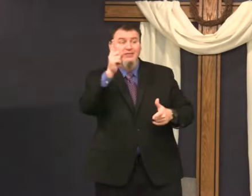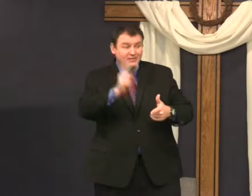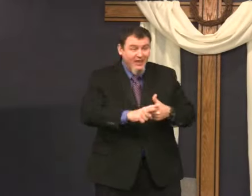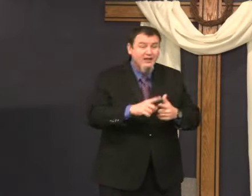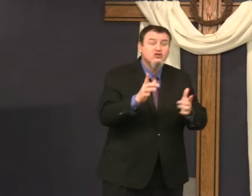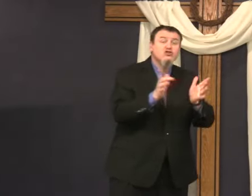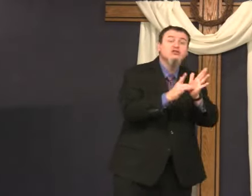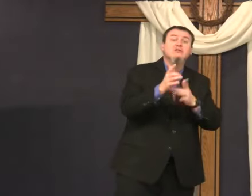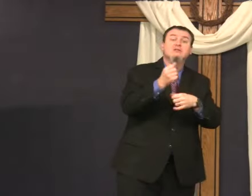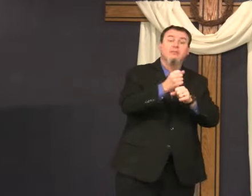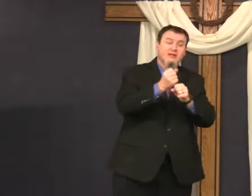Jewish